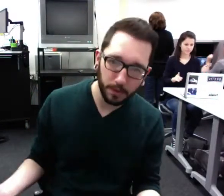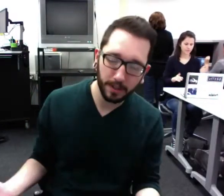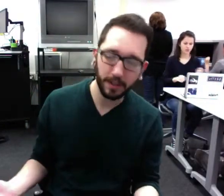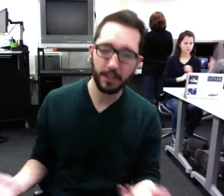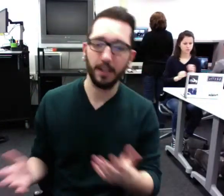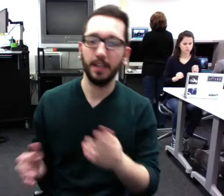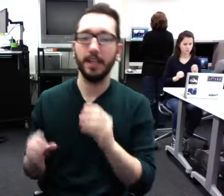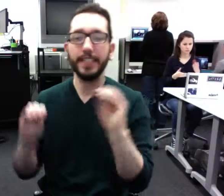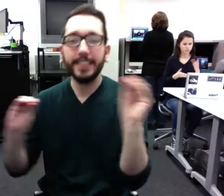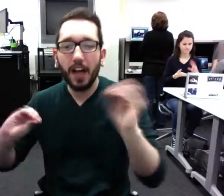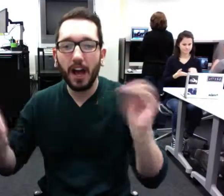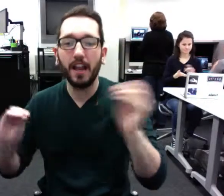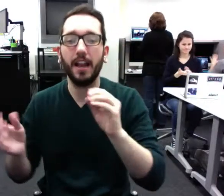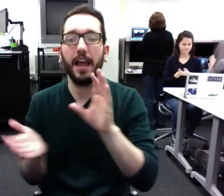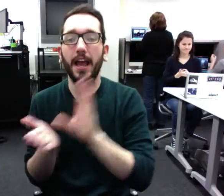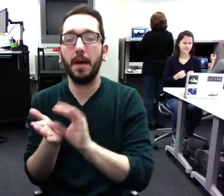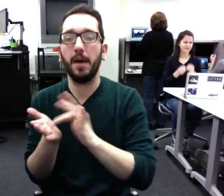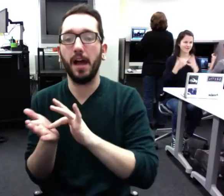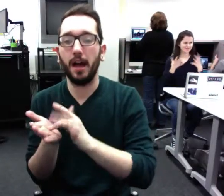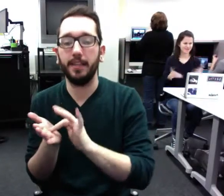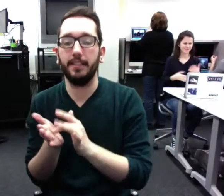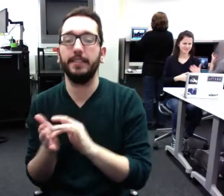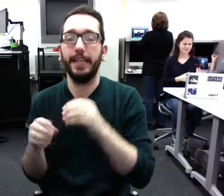are tons of things that we do to make sure it doesn't happen.